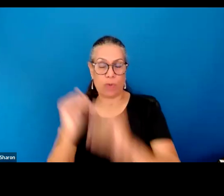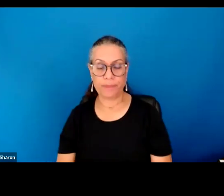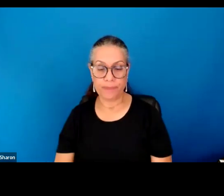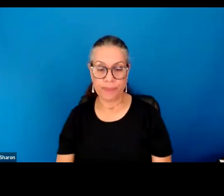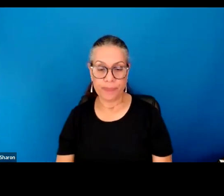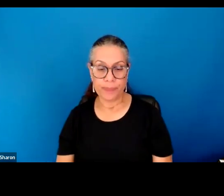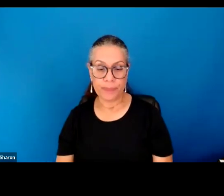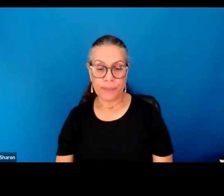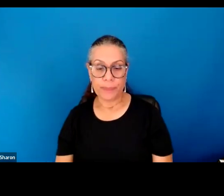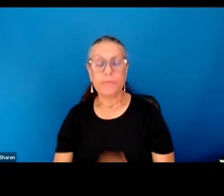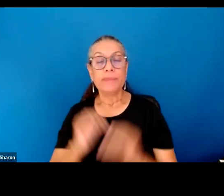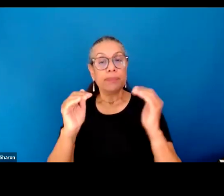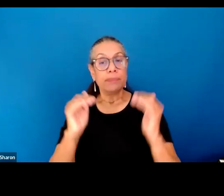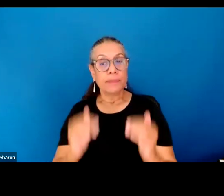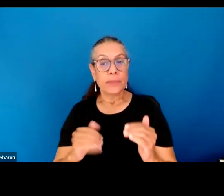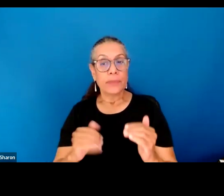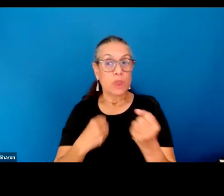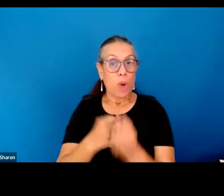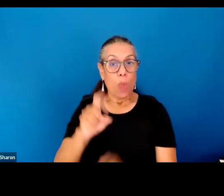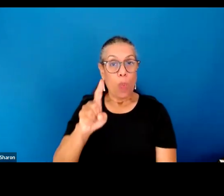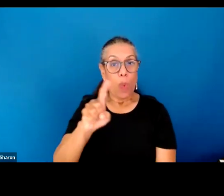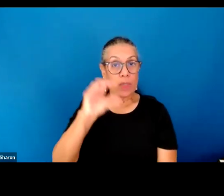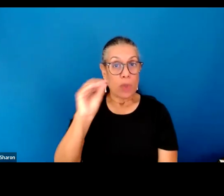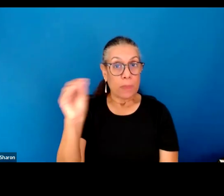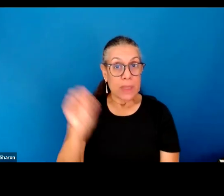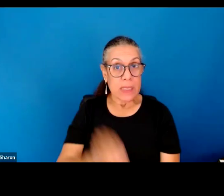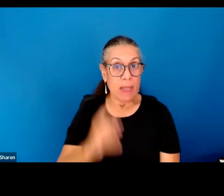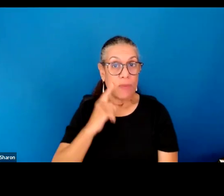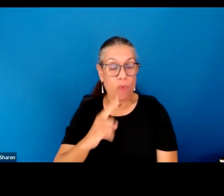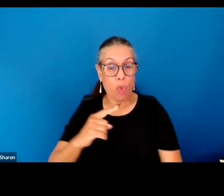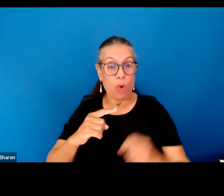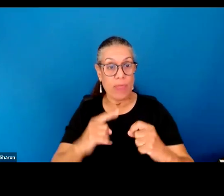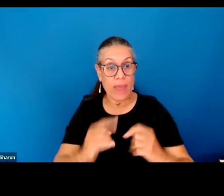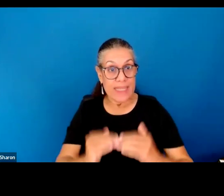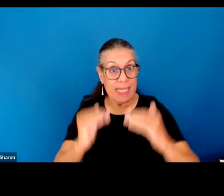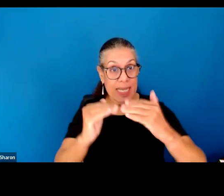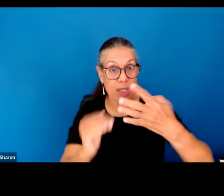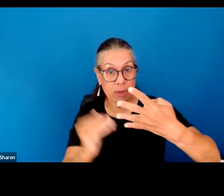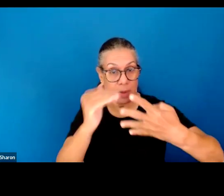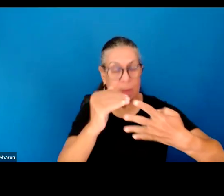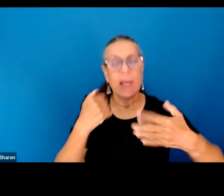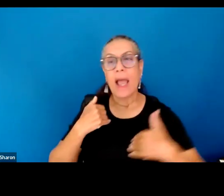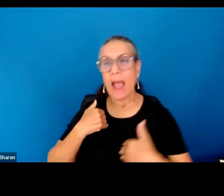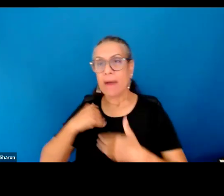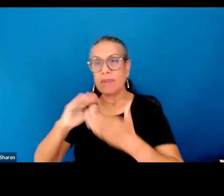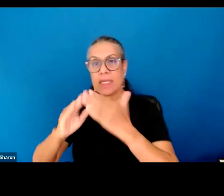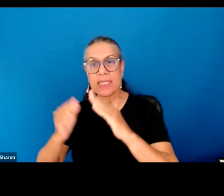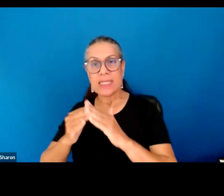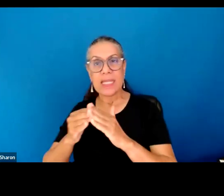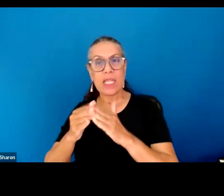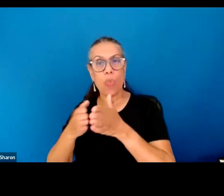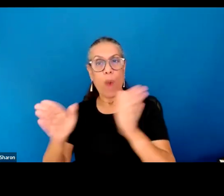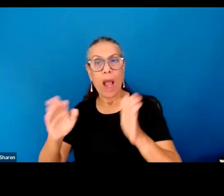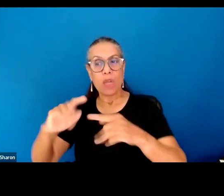Support for maintaining the 100% by tier distribution felt that the addition of a citywide round would make the